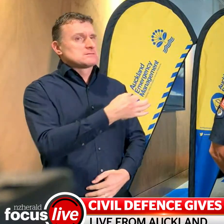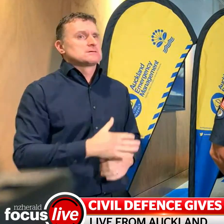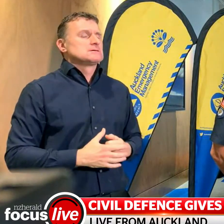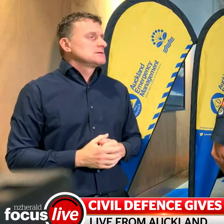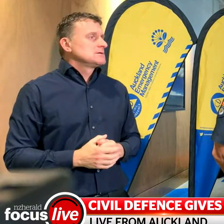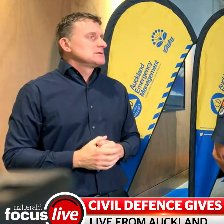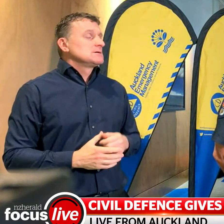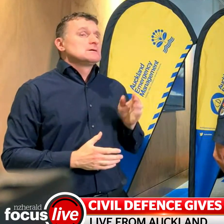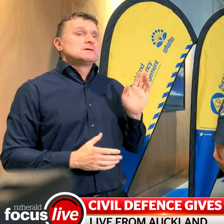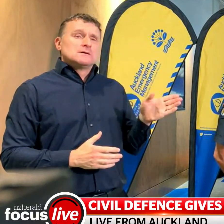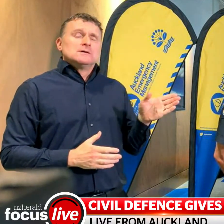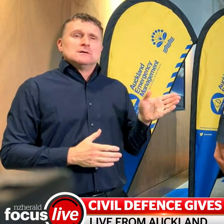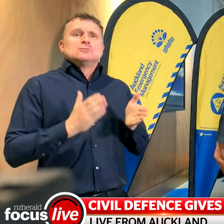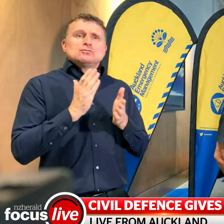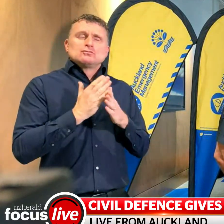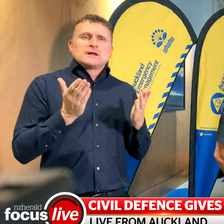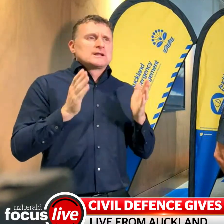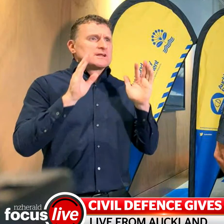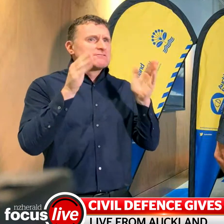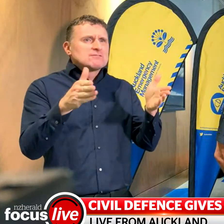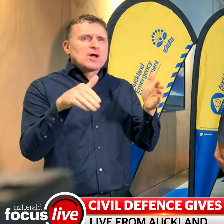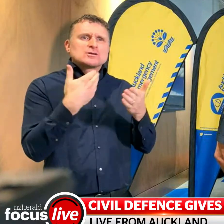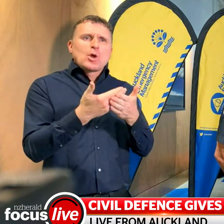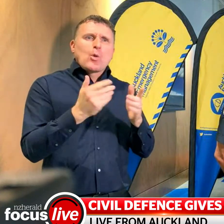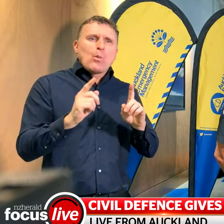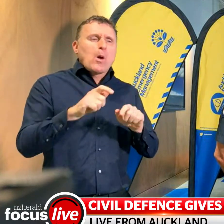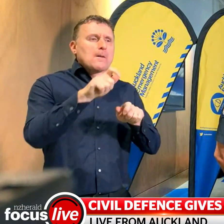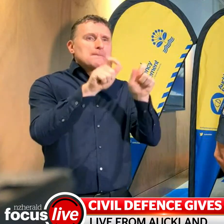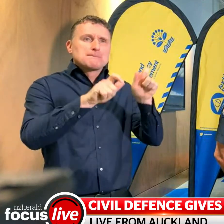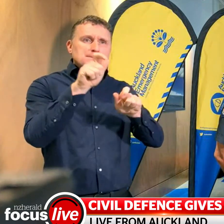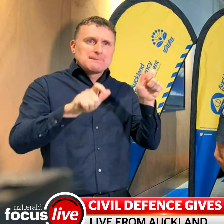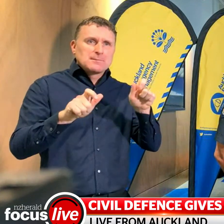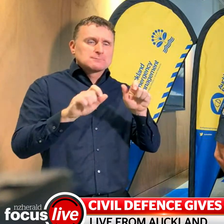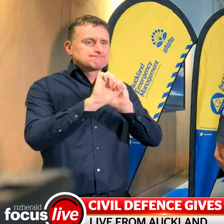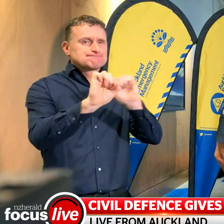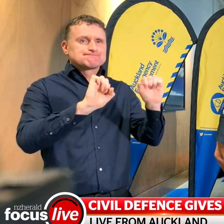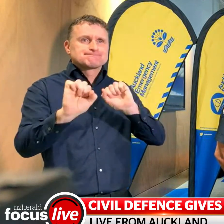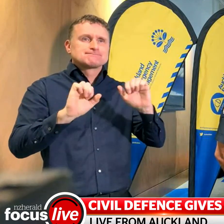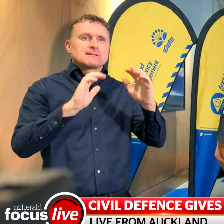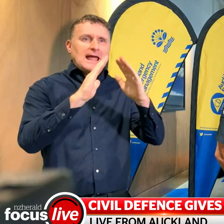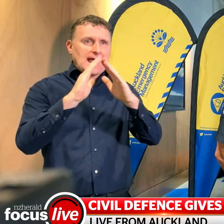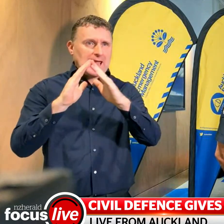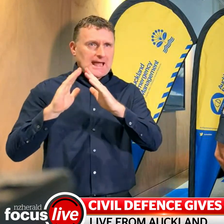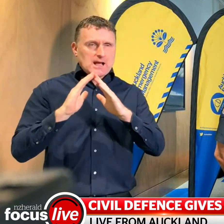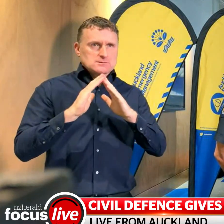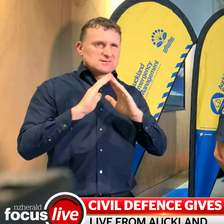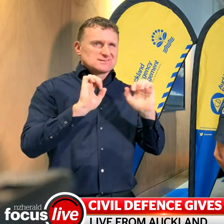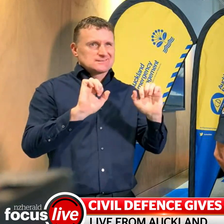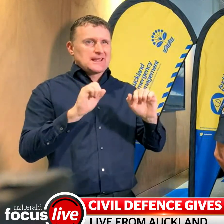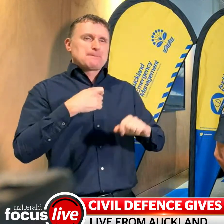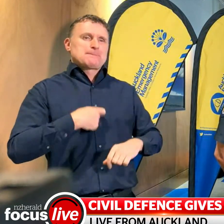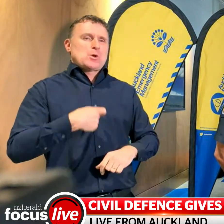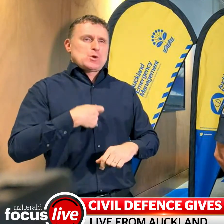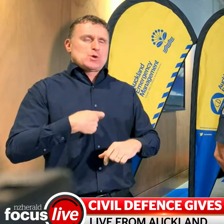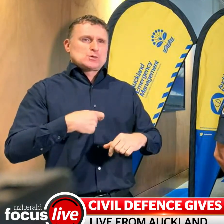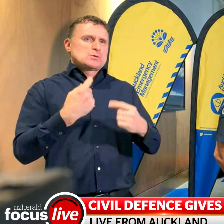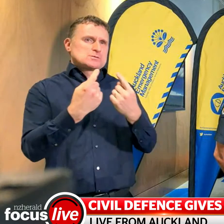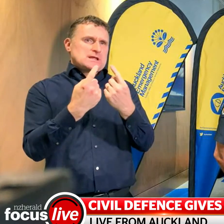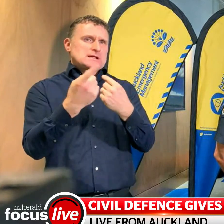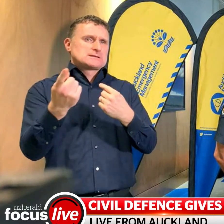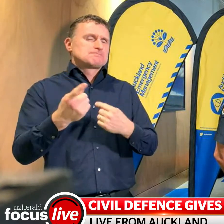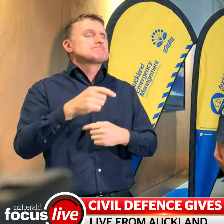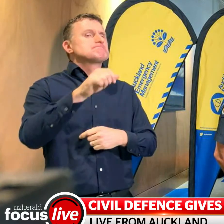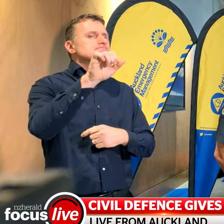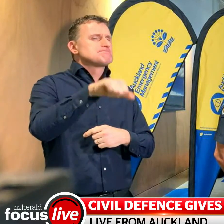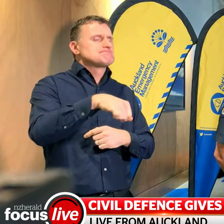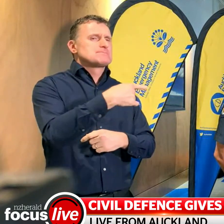obviously, on our people and the private institutions. We've been making that. We do have sustained damage to a